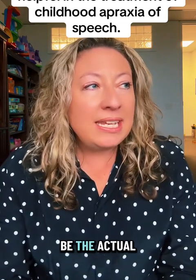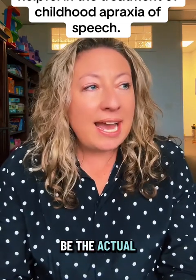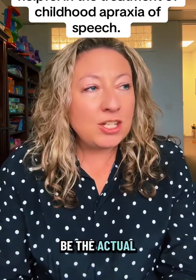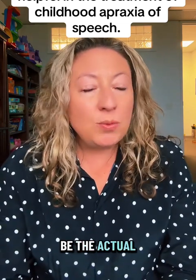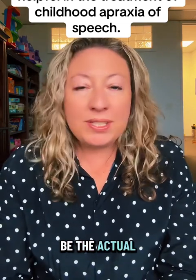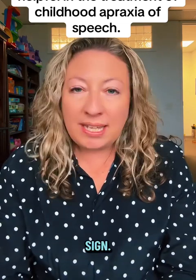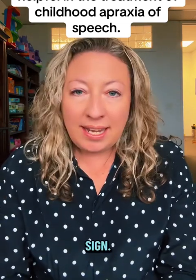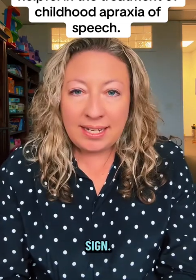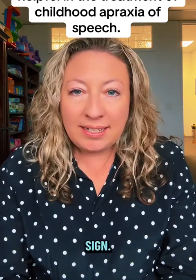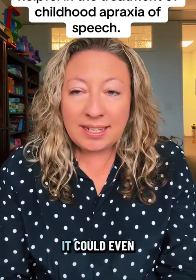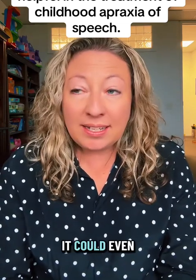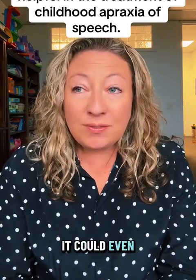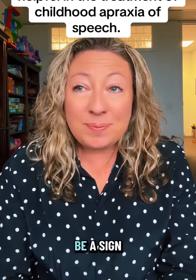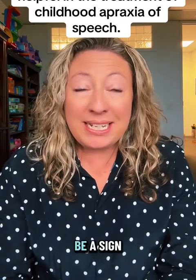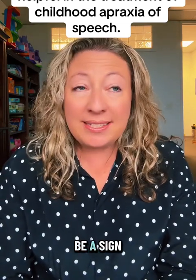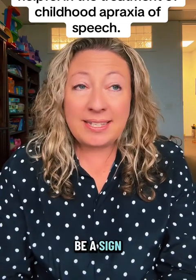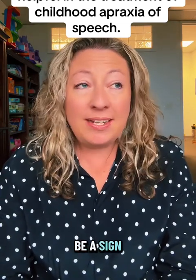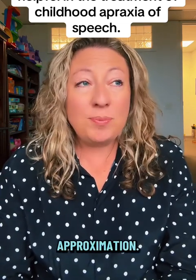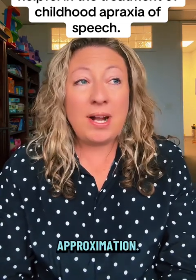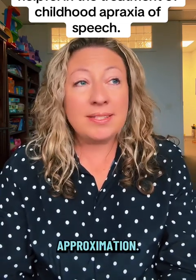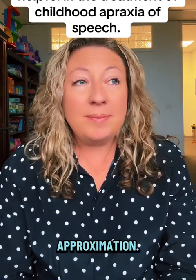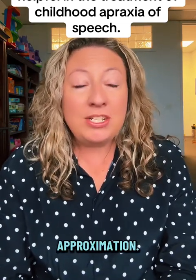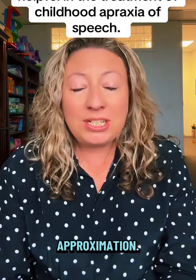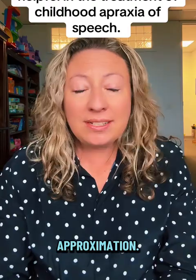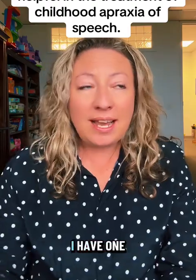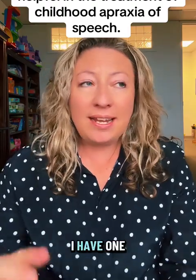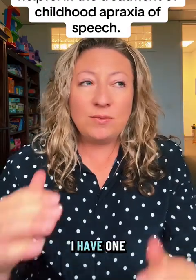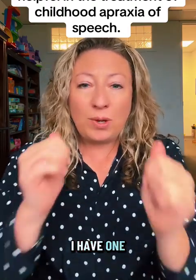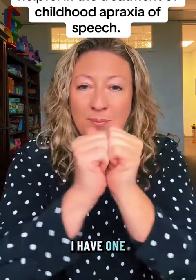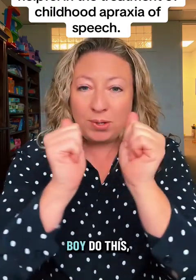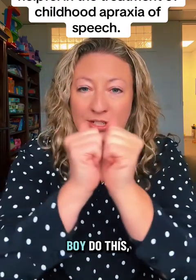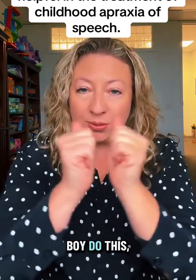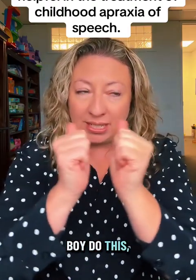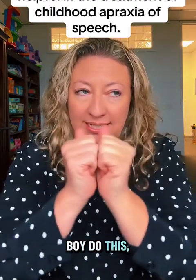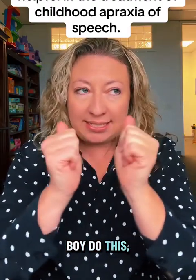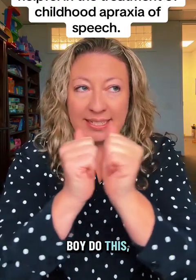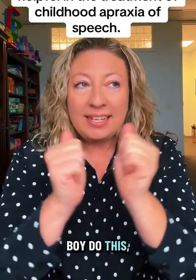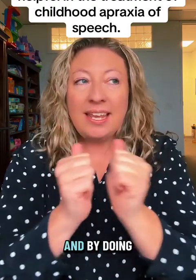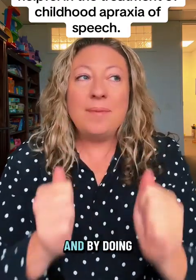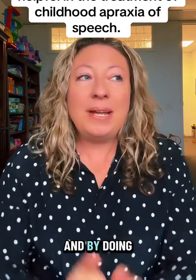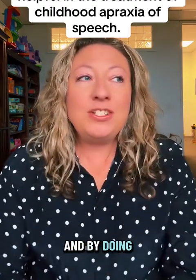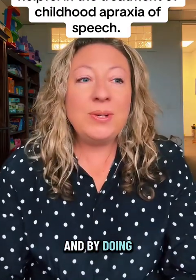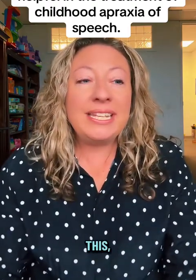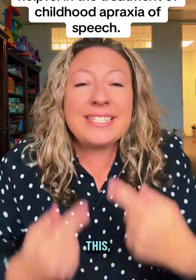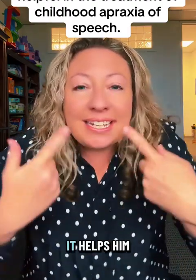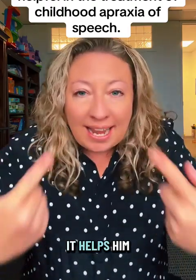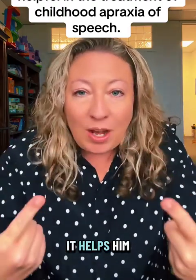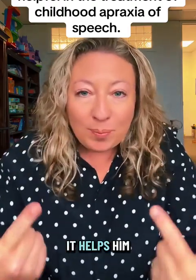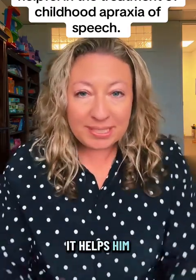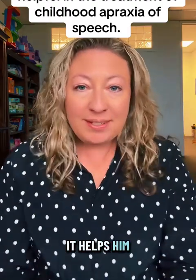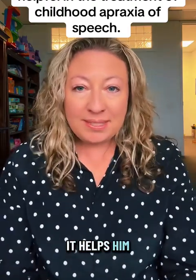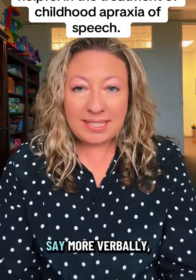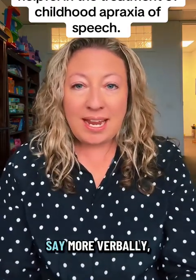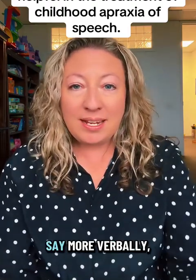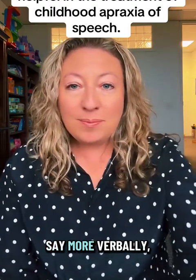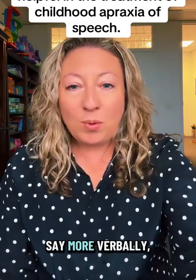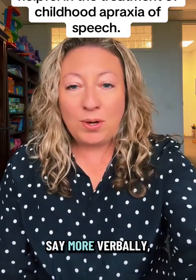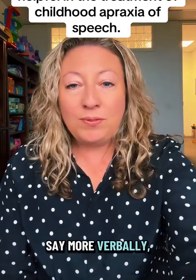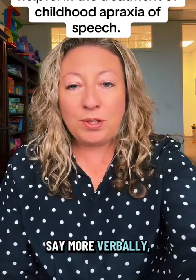actual sign. It could even be a sign approximation. I have one boy do this, and by doing this, it helps him say more